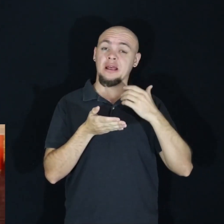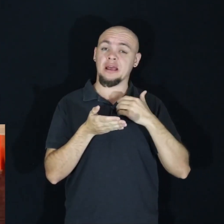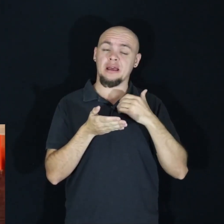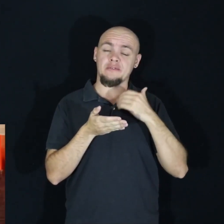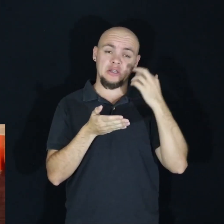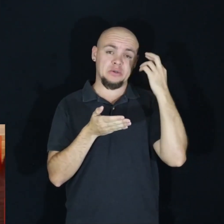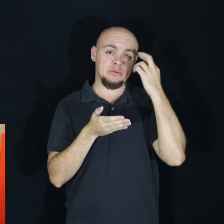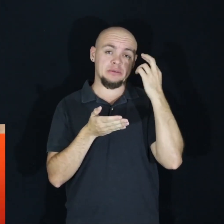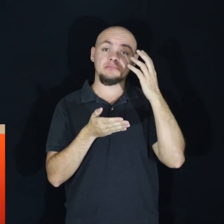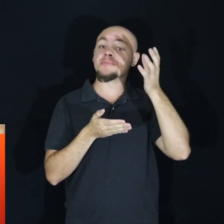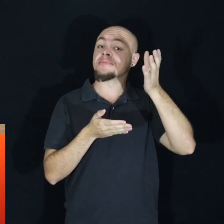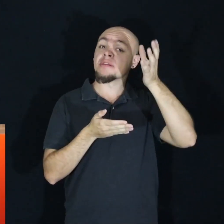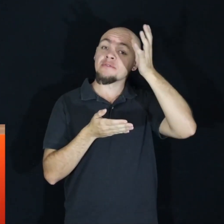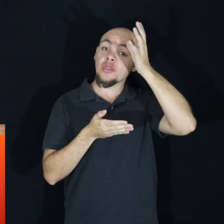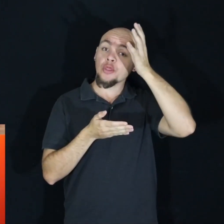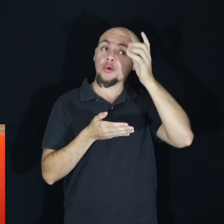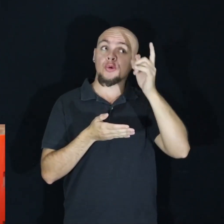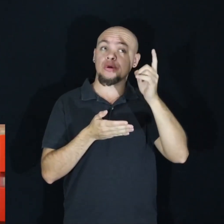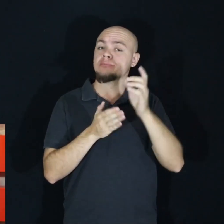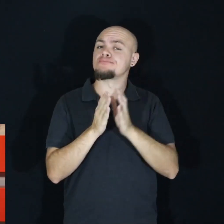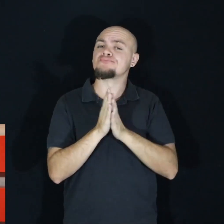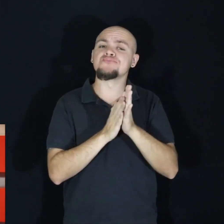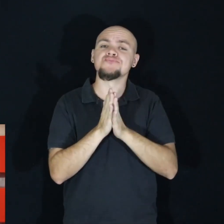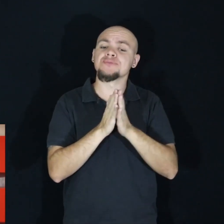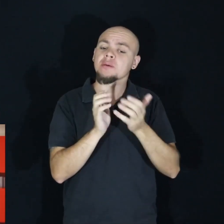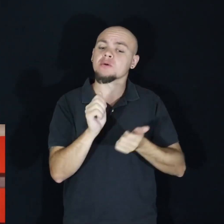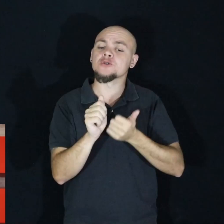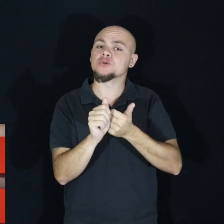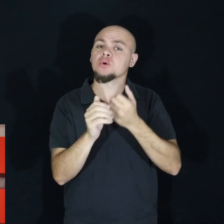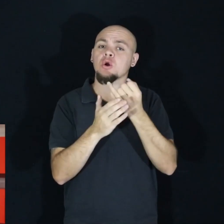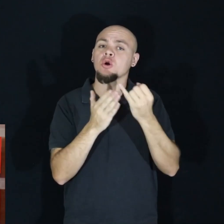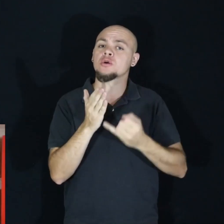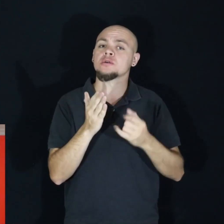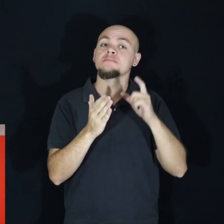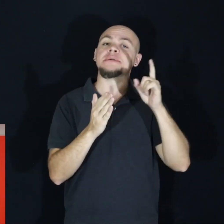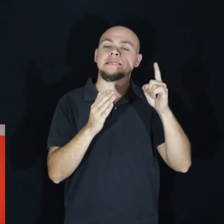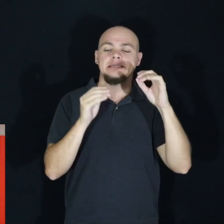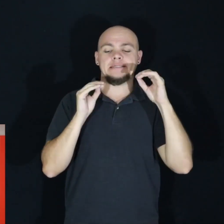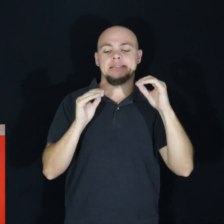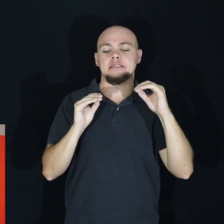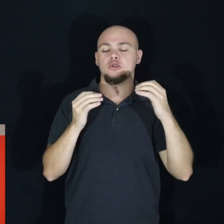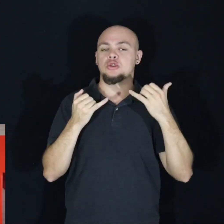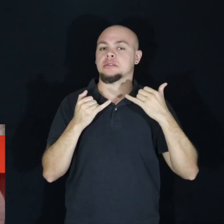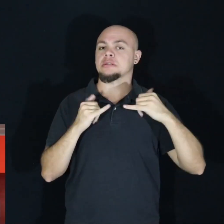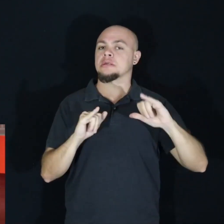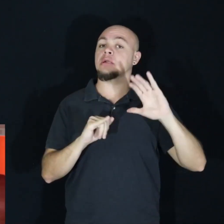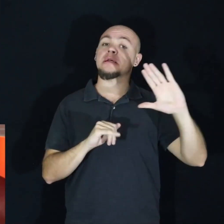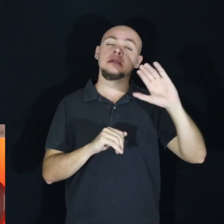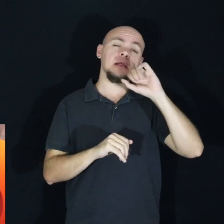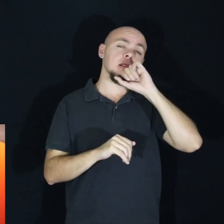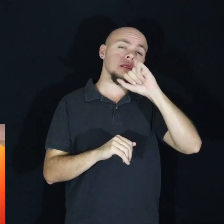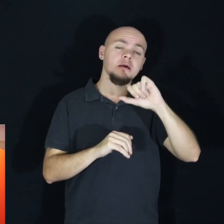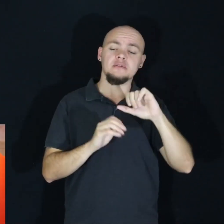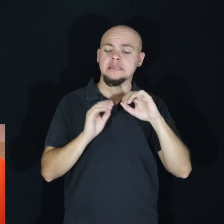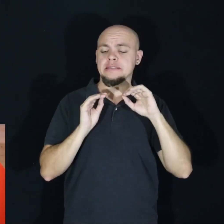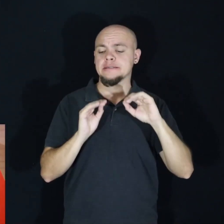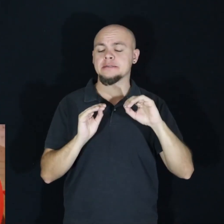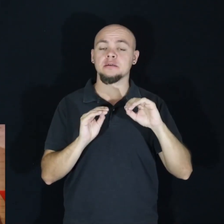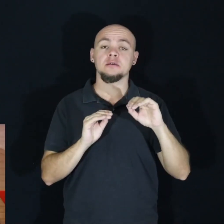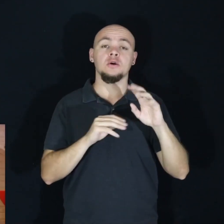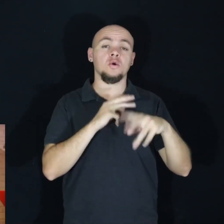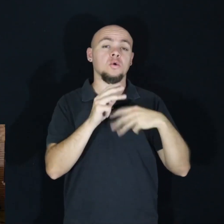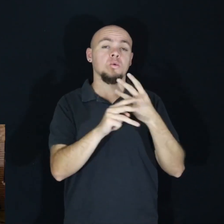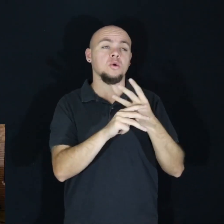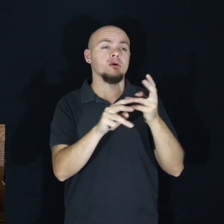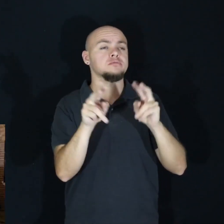Though my father didn't pursue art, he never failed to teach me, showing his love for art through his observation of the